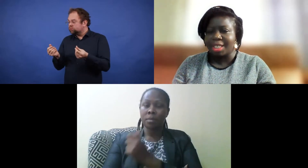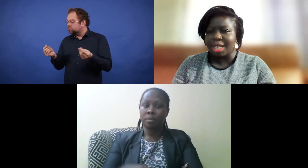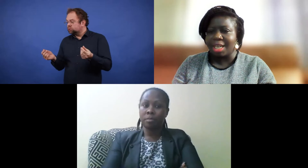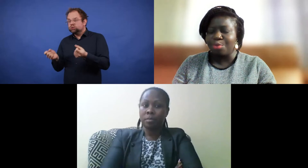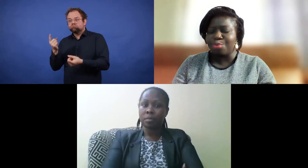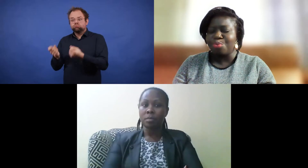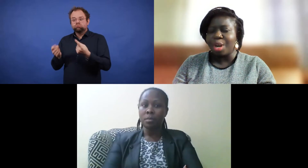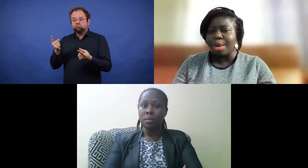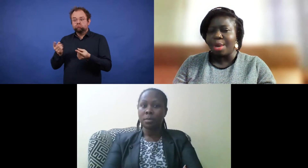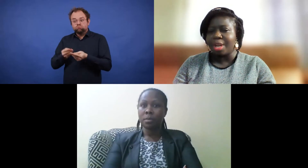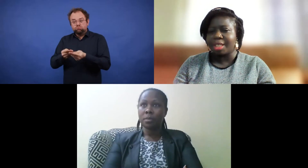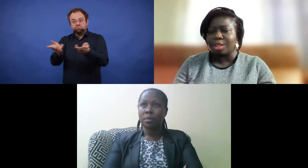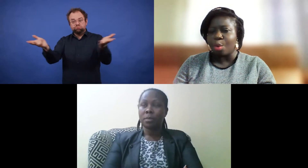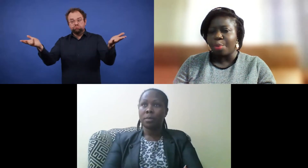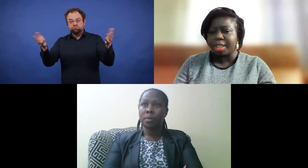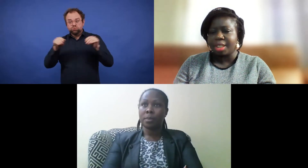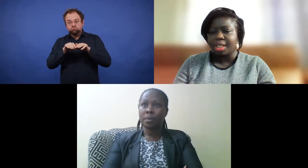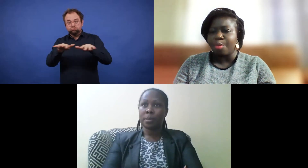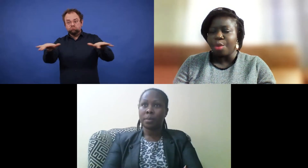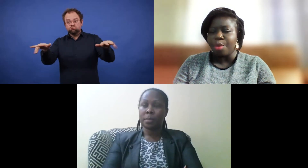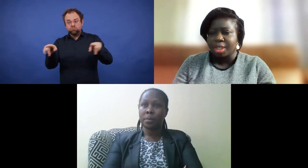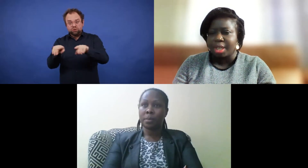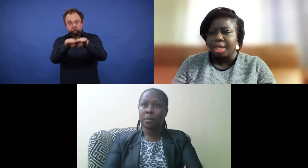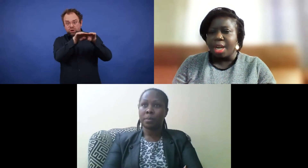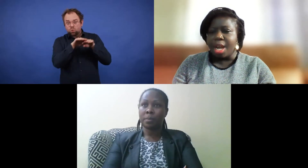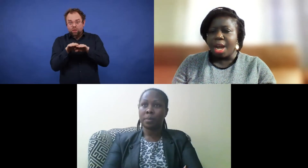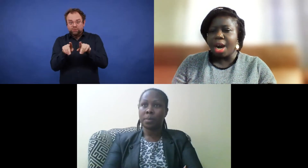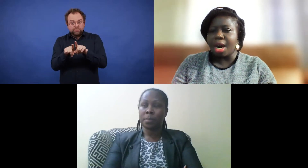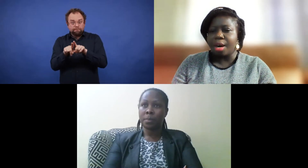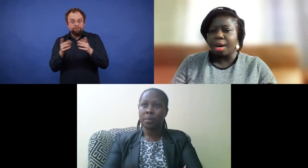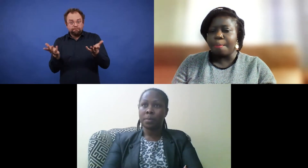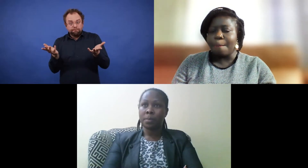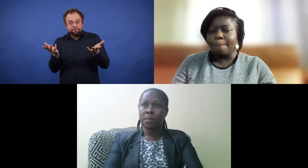promoted. Politics or politicians are mostly